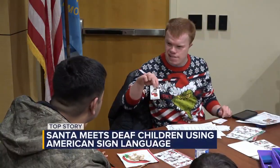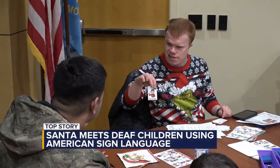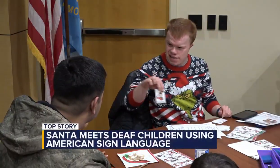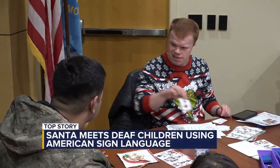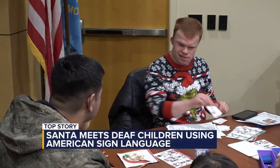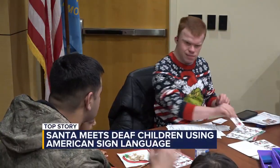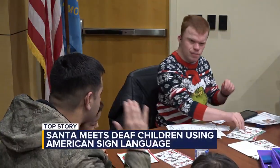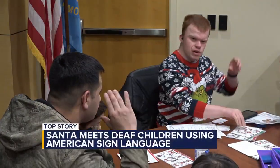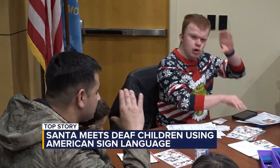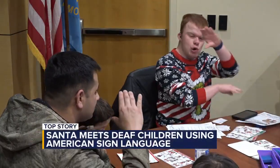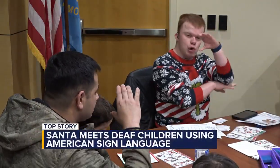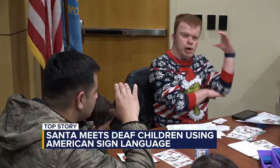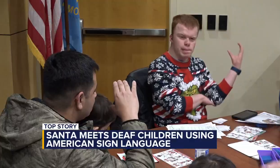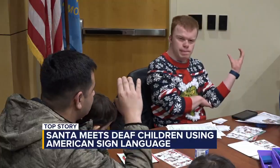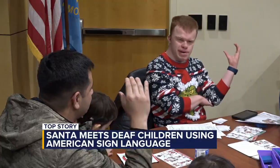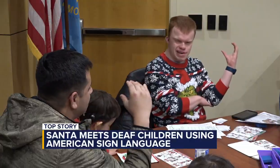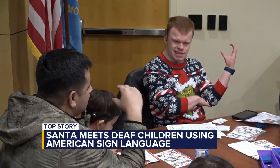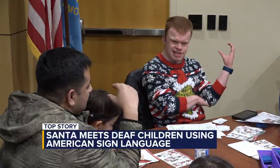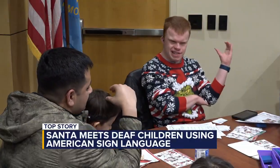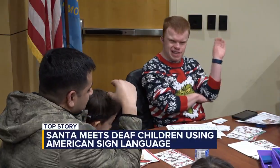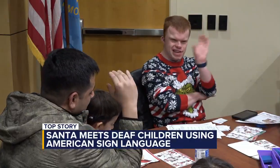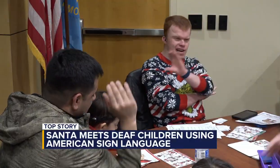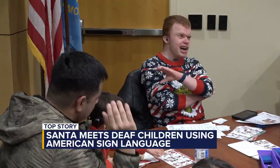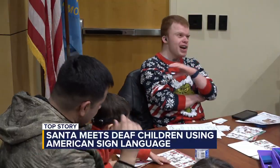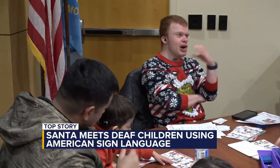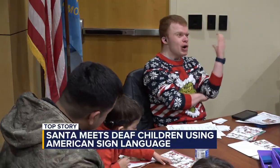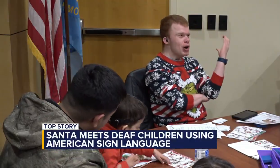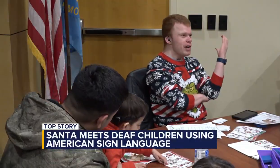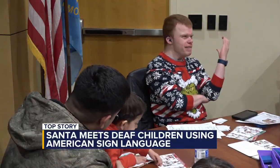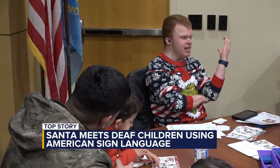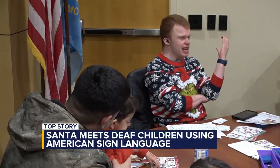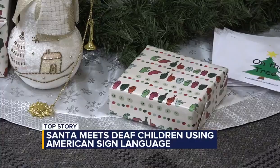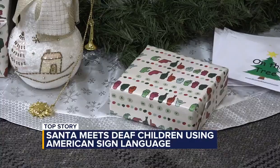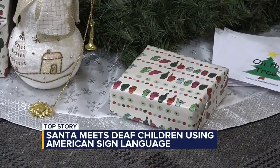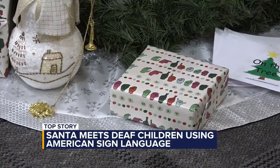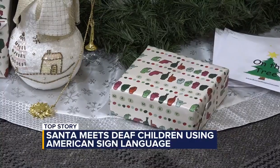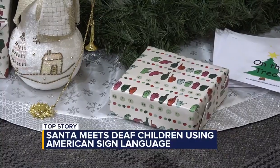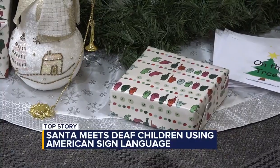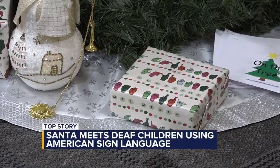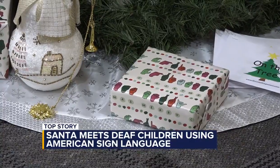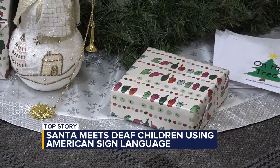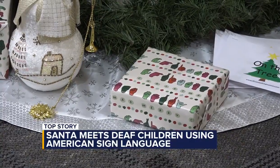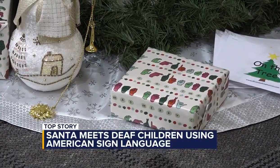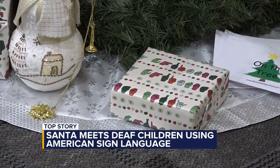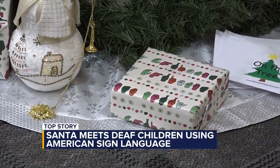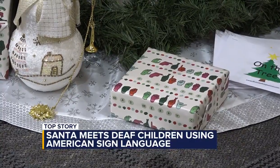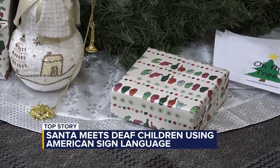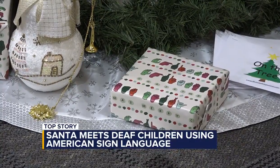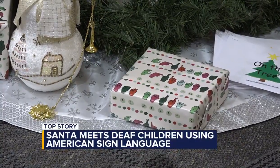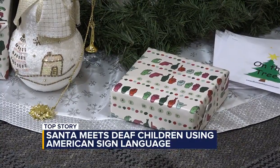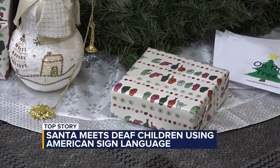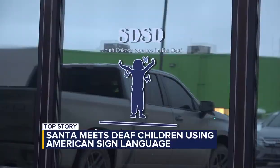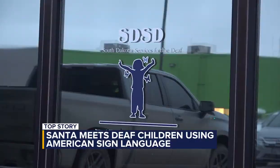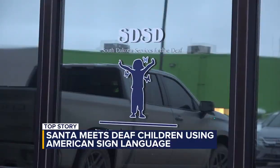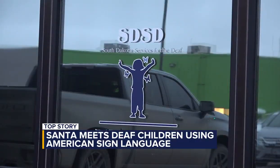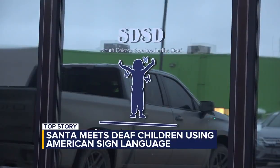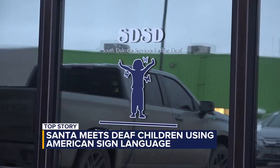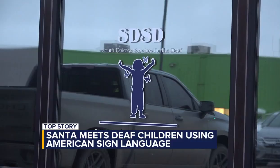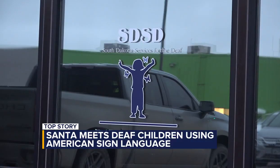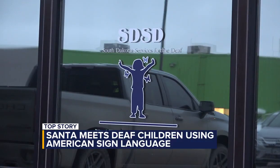Kids who are deaf or hard of hearing experience the world and the holiday season differently. South Dakota Services